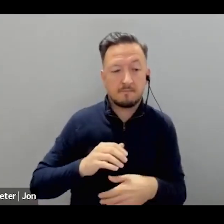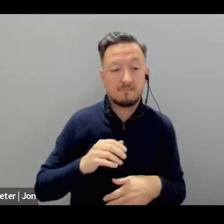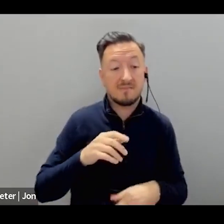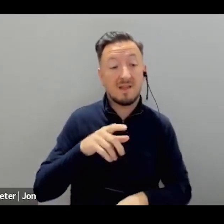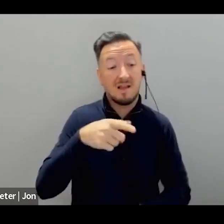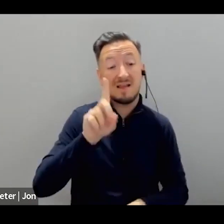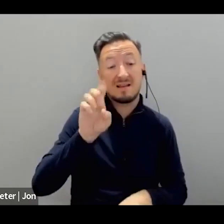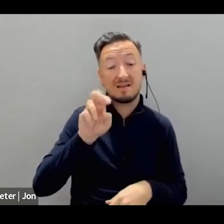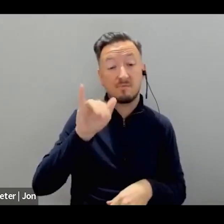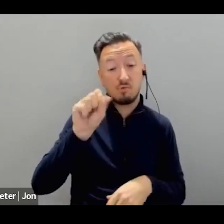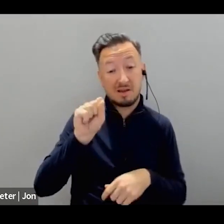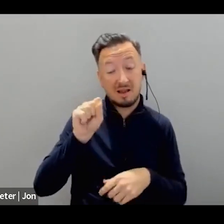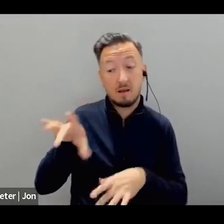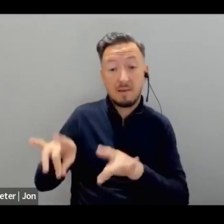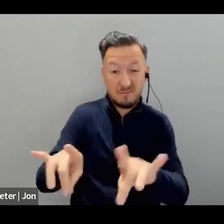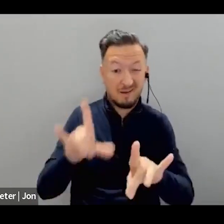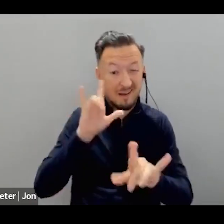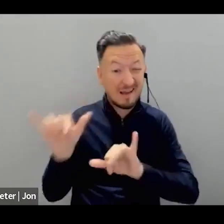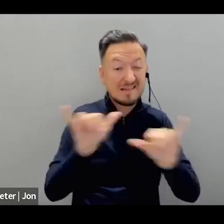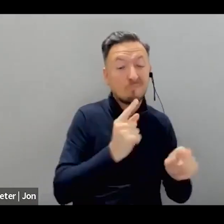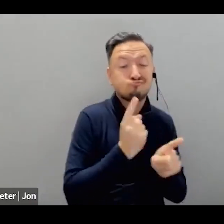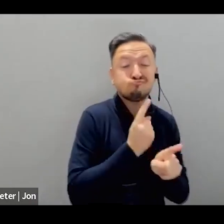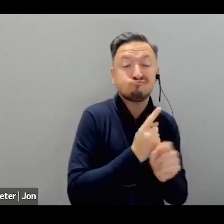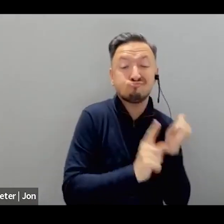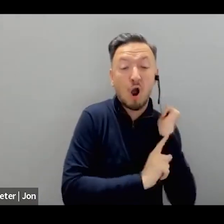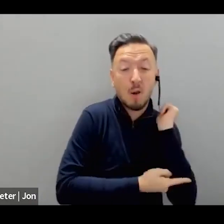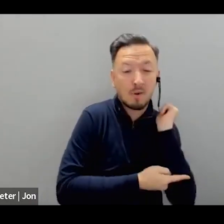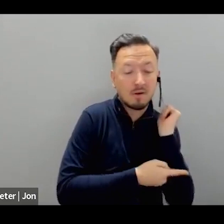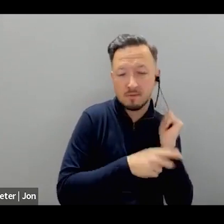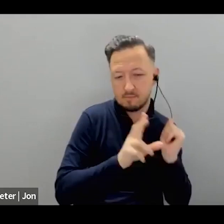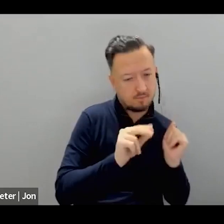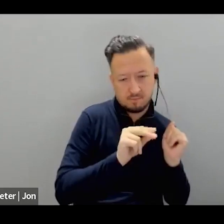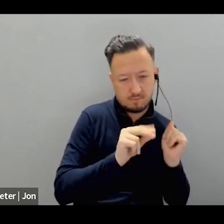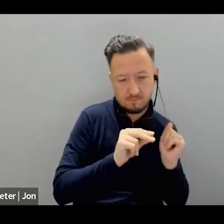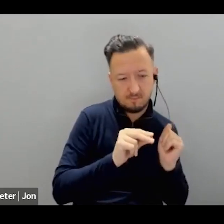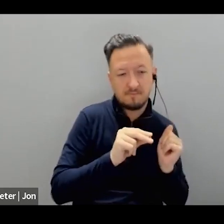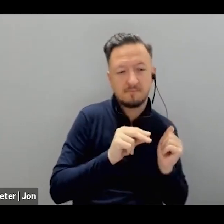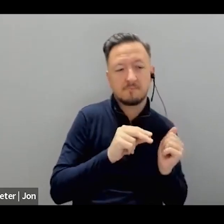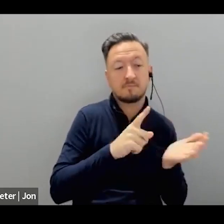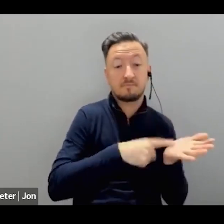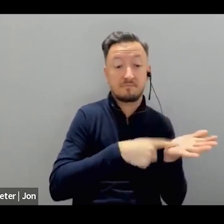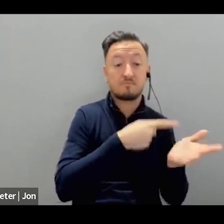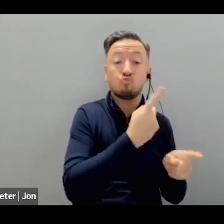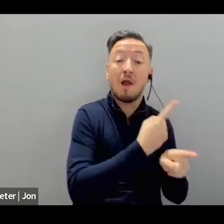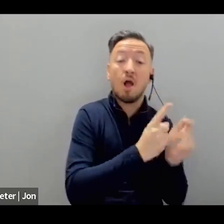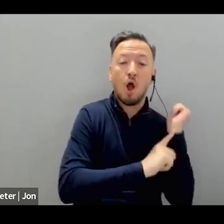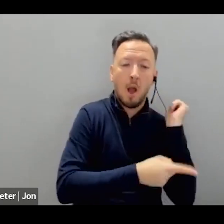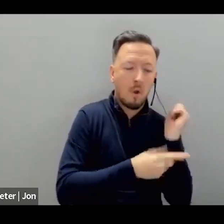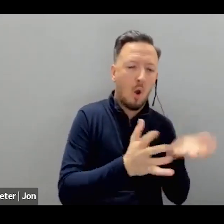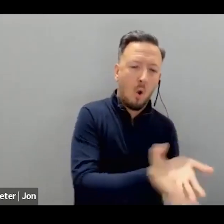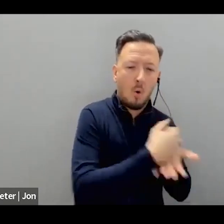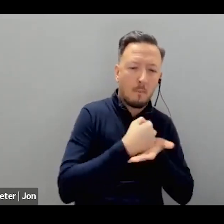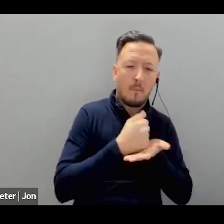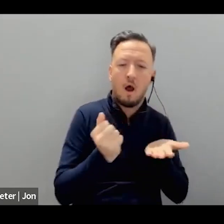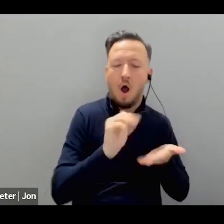day, where you expect to see your whole can emptied. Crews may take some debris when they're stopped, but not clear the whole